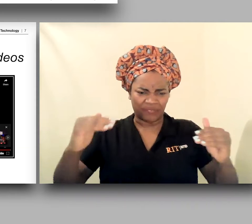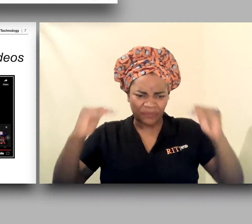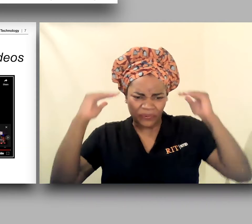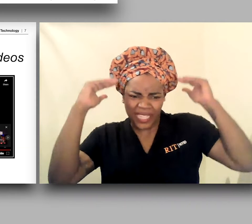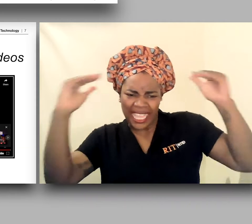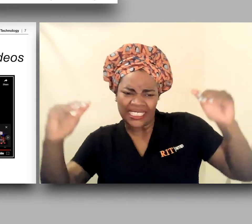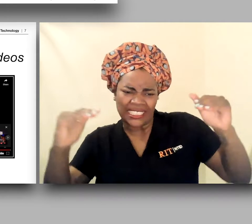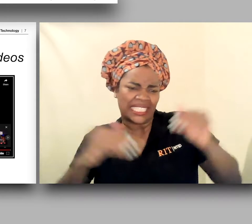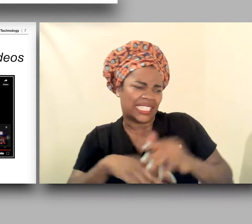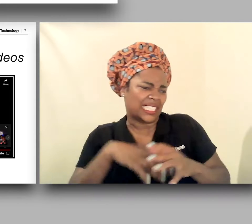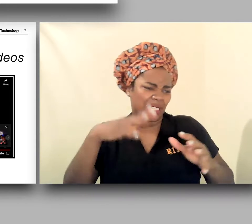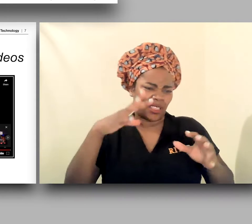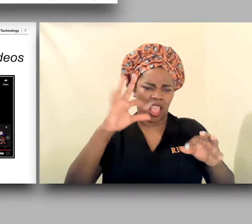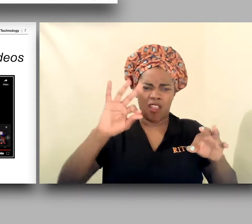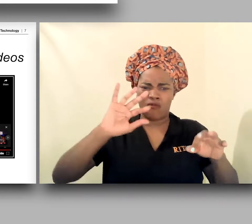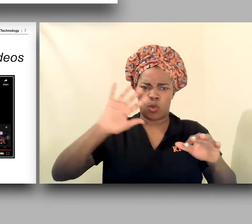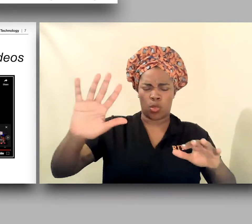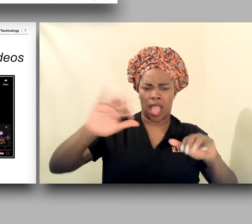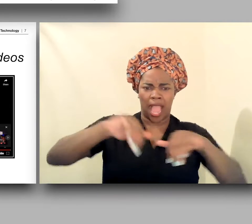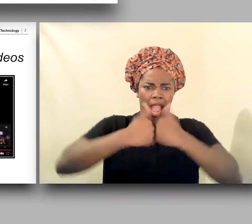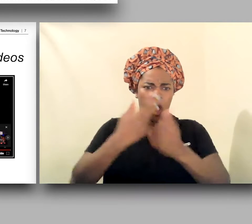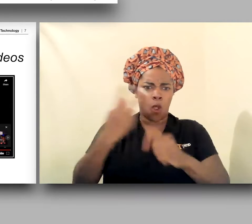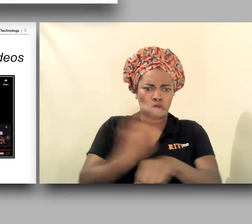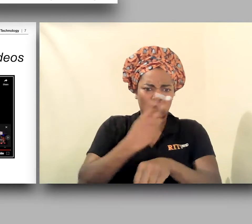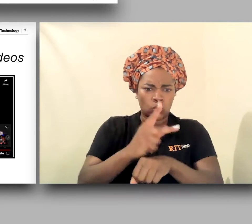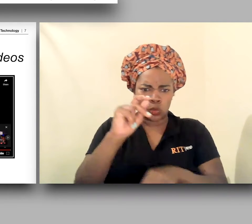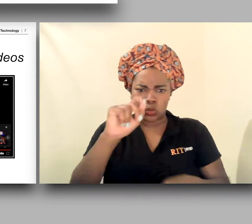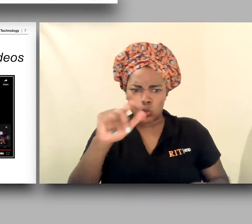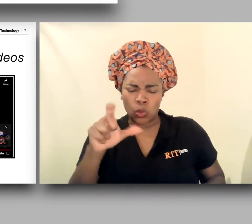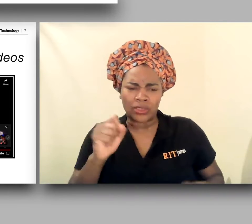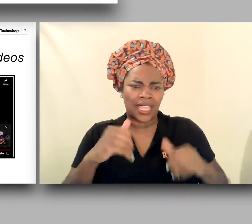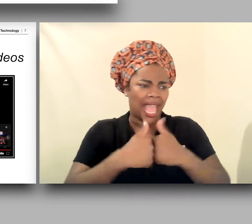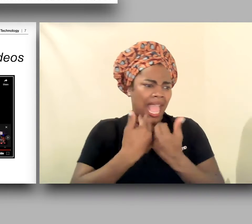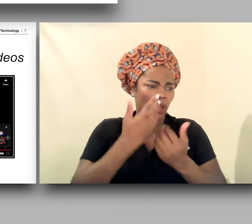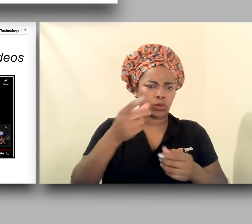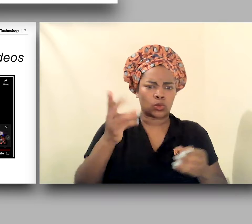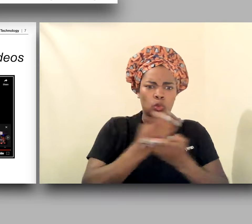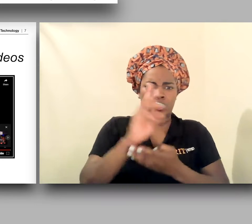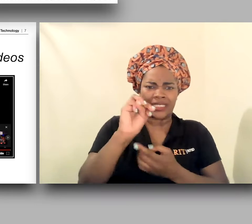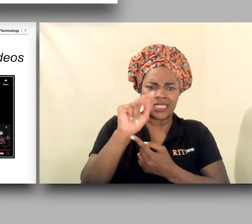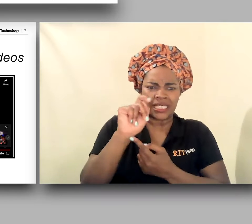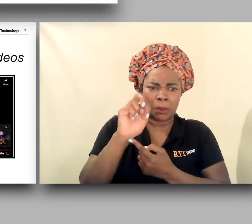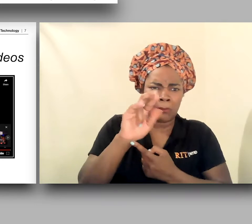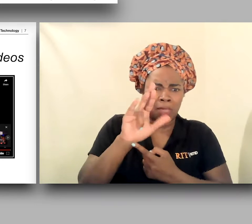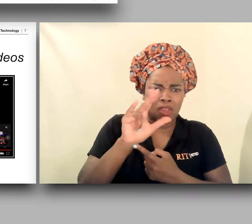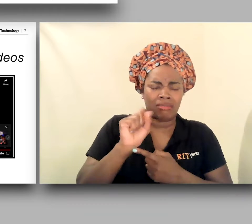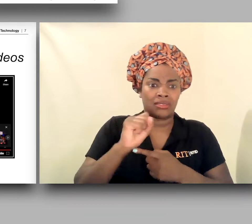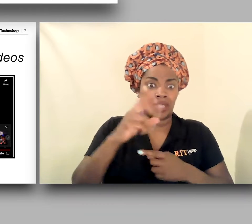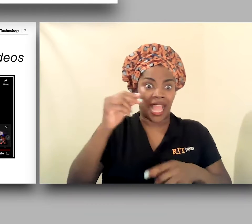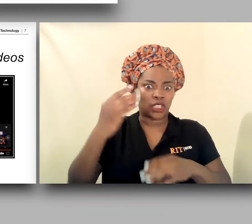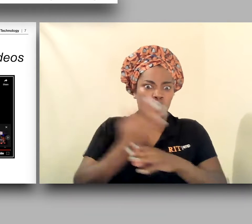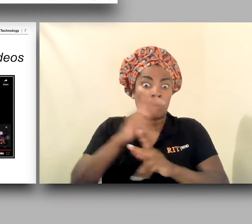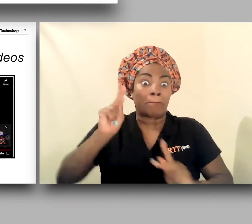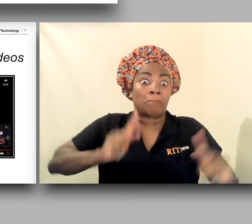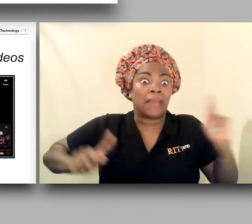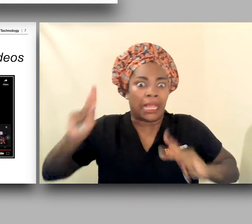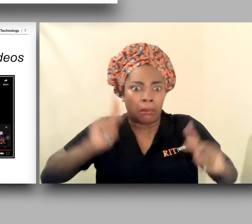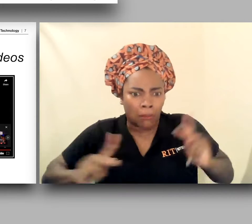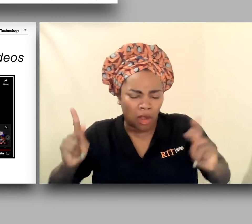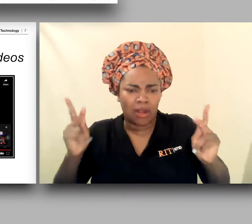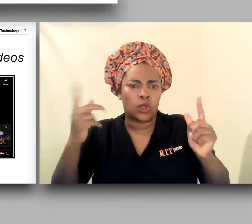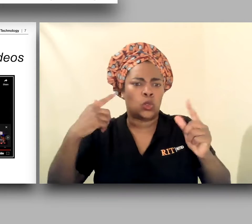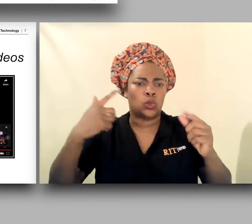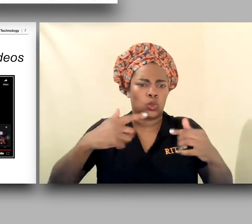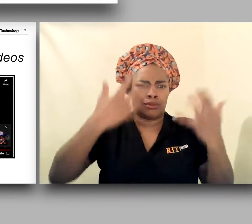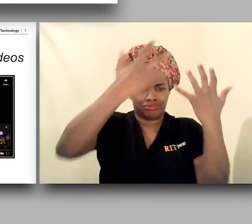to use the tools and instruments and the machinery and have everything